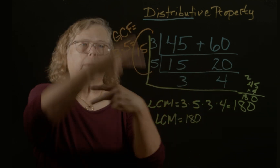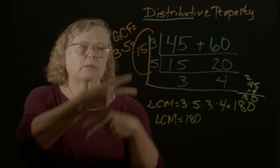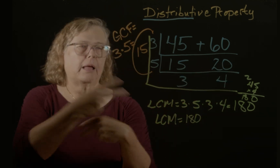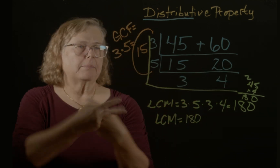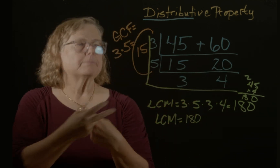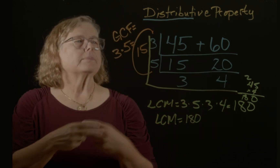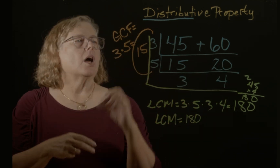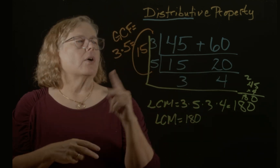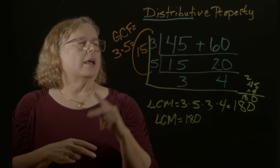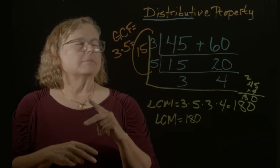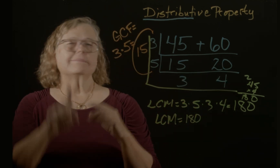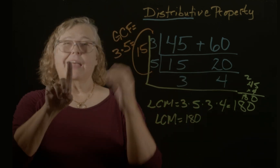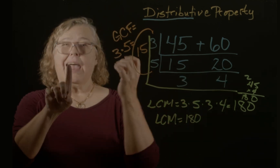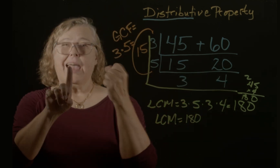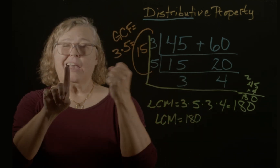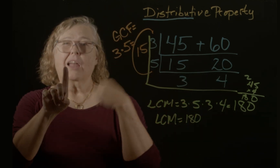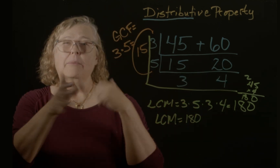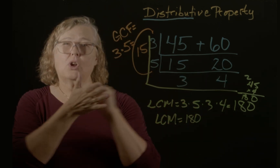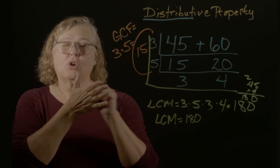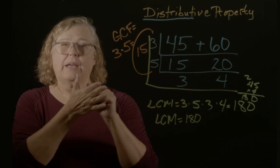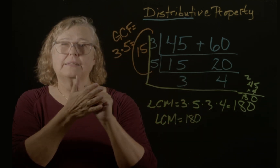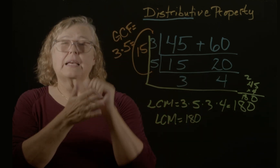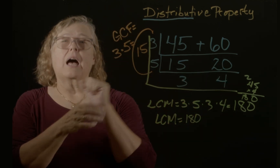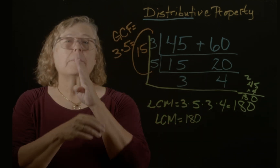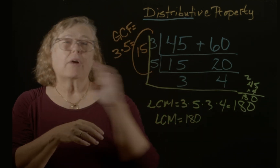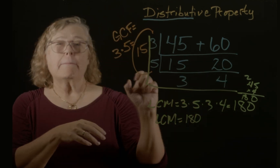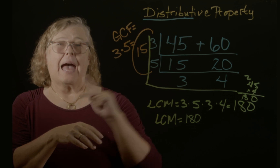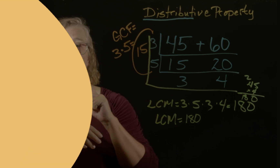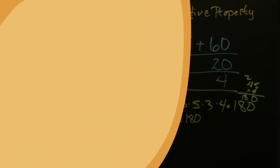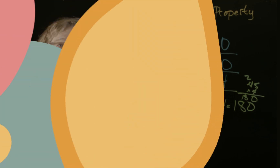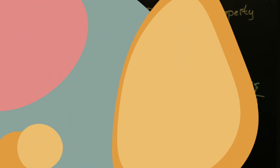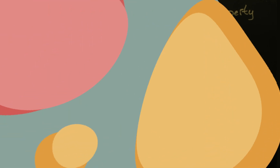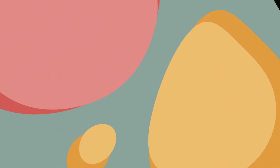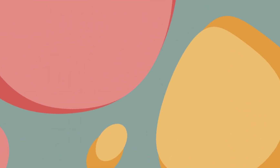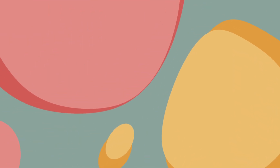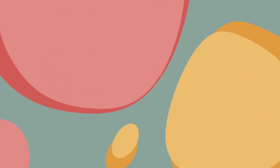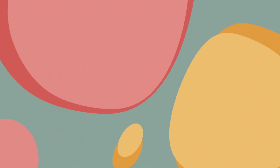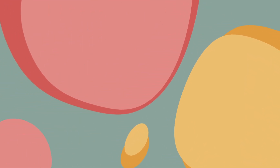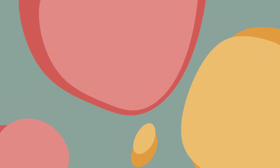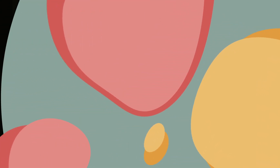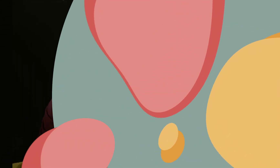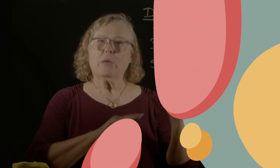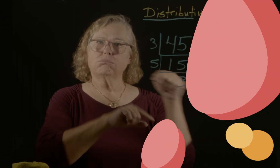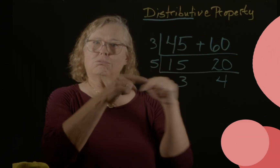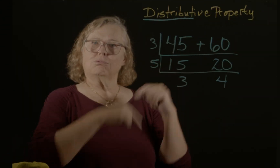We just multiply. For the greatest common factor, we multiply the side, the least common multiple, the whole m. All right, that was good practice, but now we're going to go